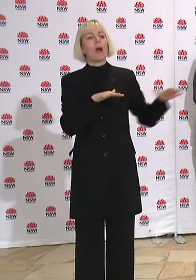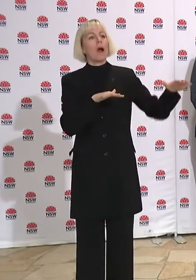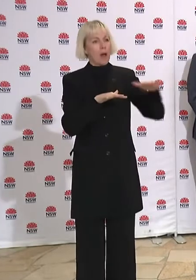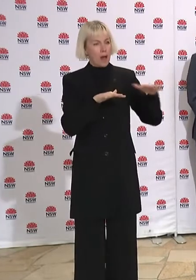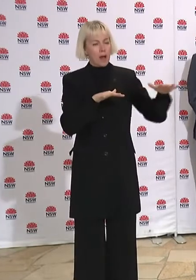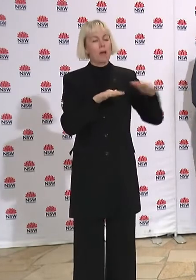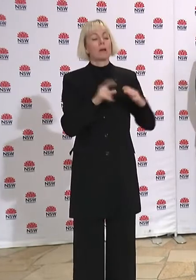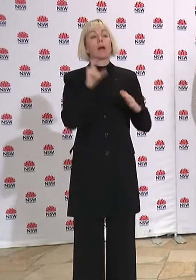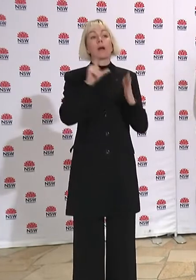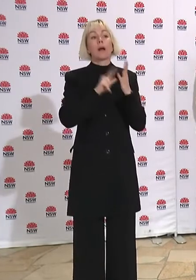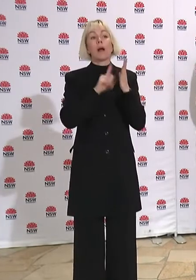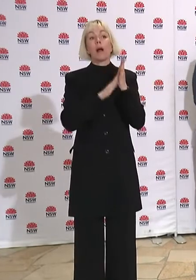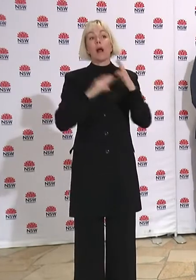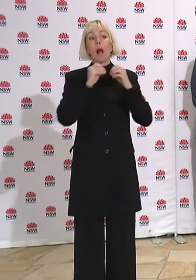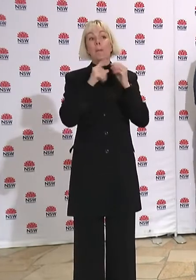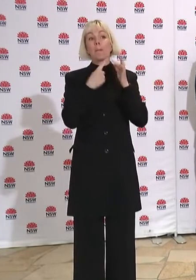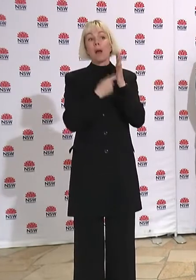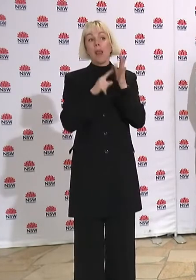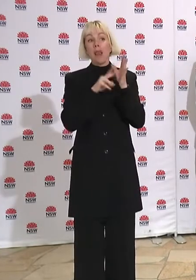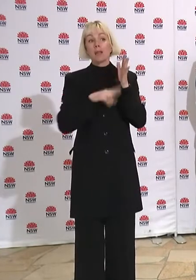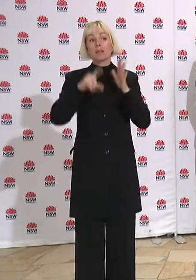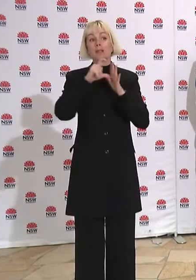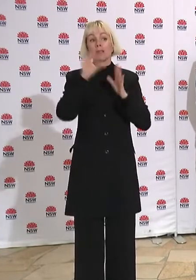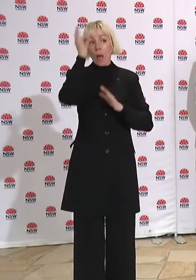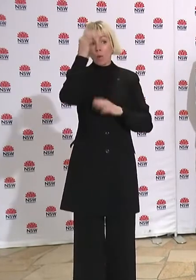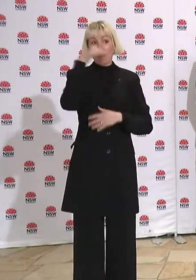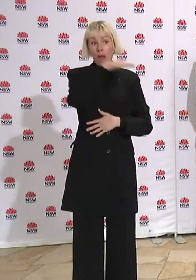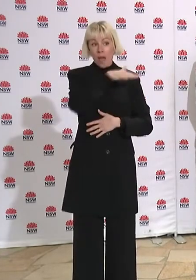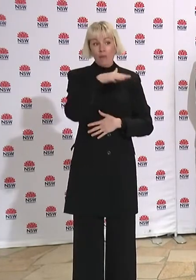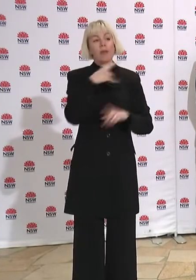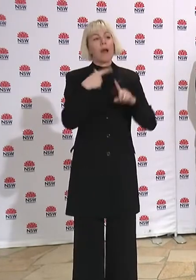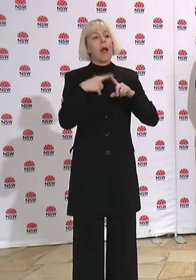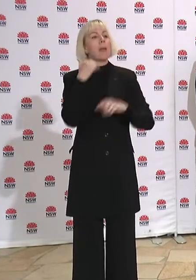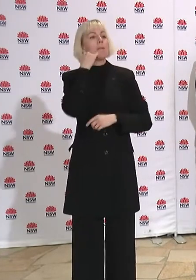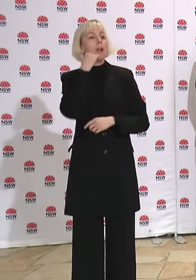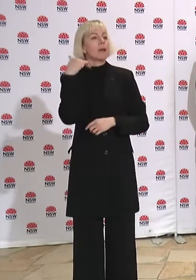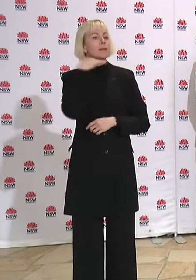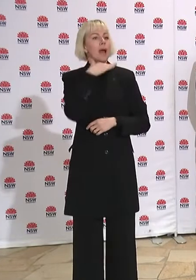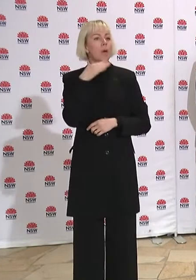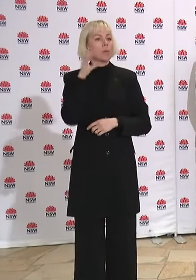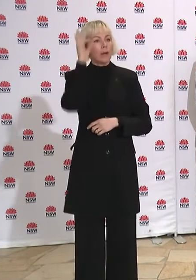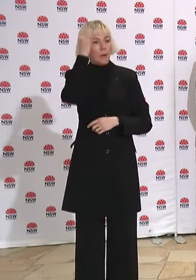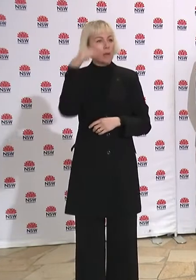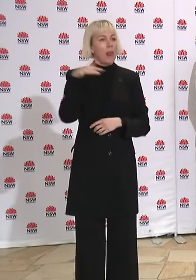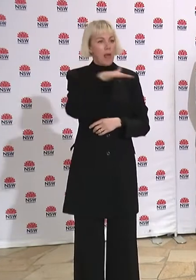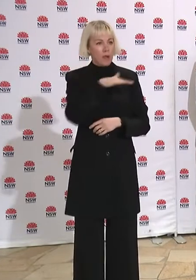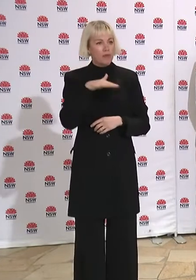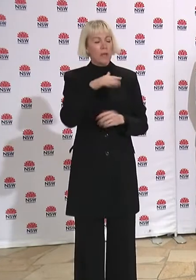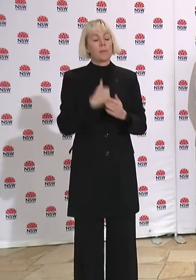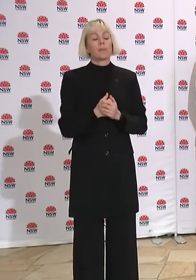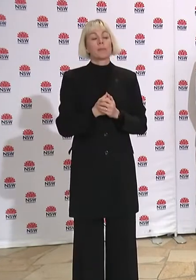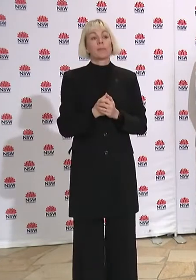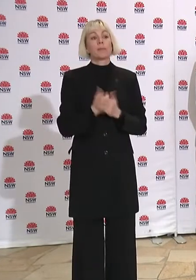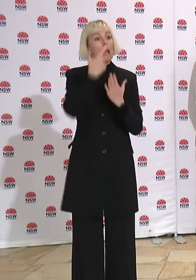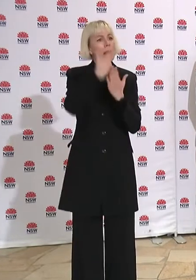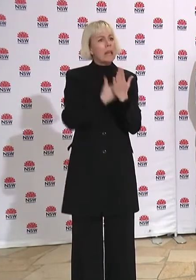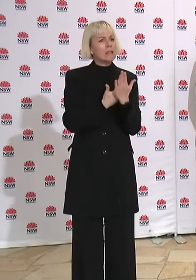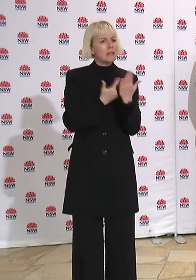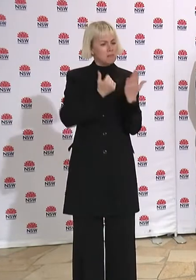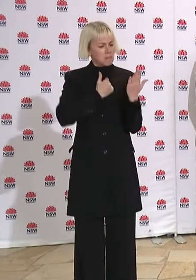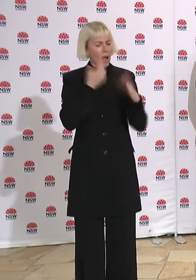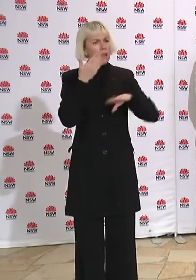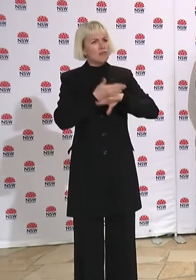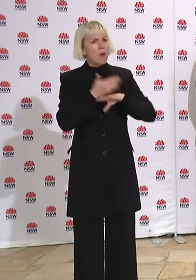area unless they're regarded as critical workers. The list for what is critical, obviously, or authorised already exists. So we do